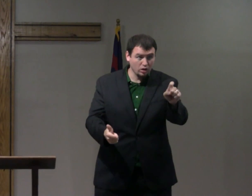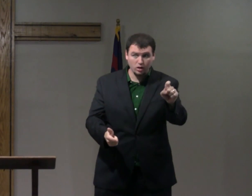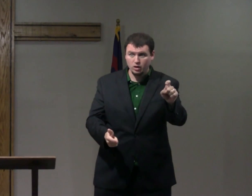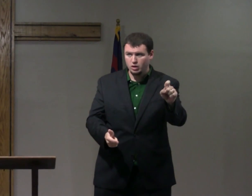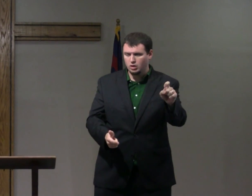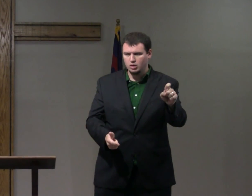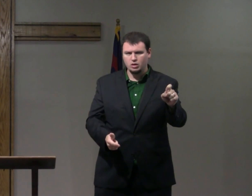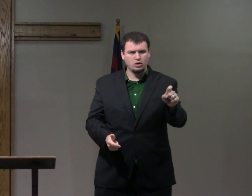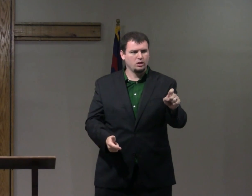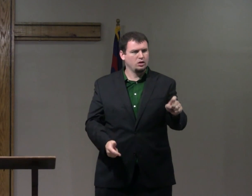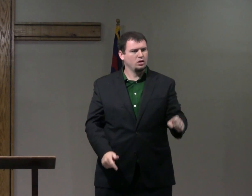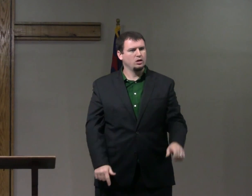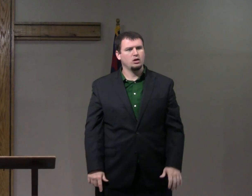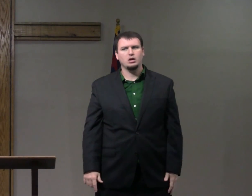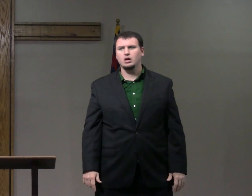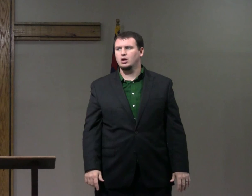stadium? Do they all know?